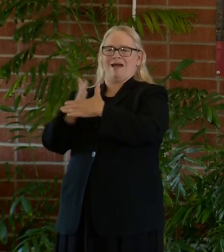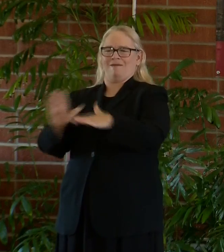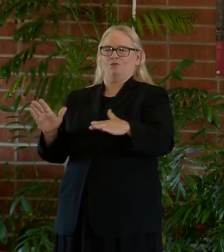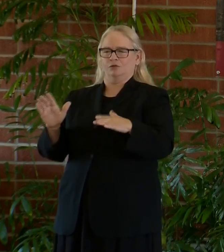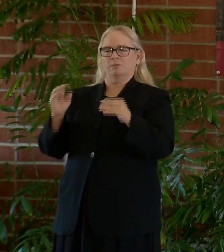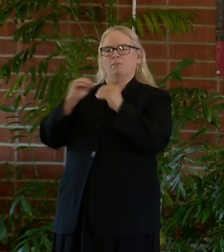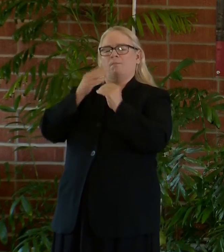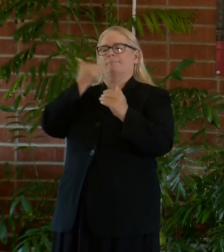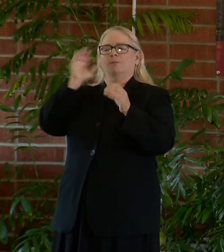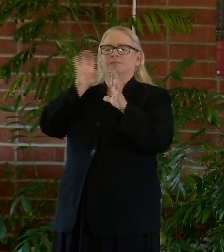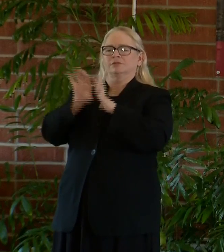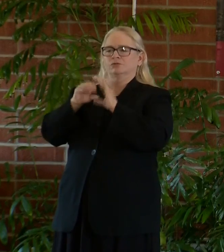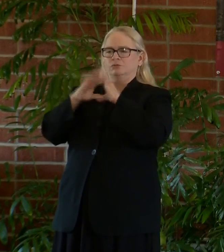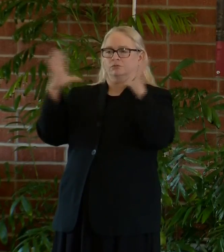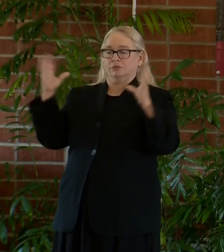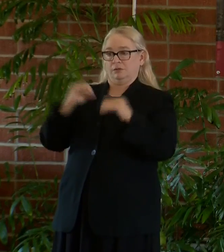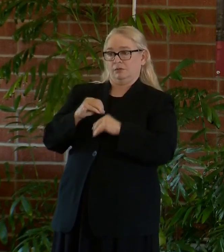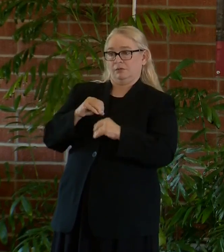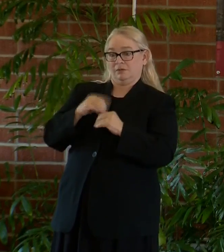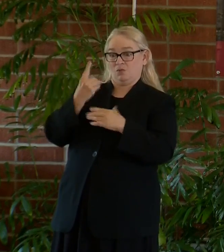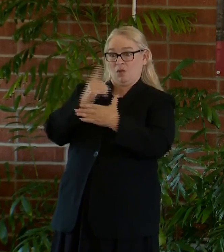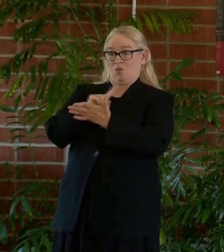cases is averaging